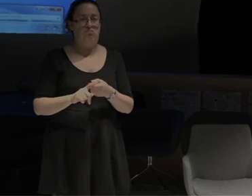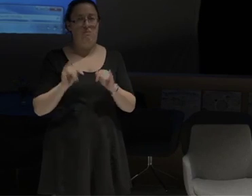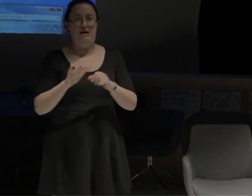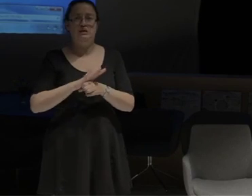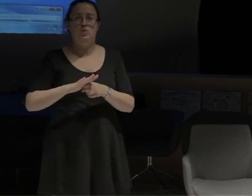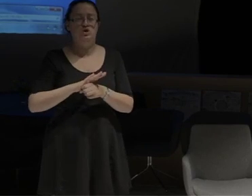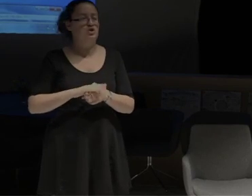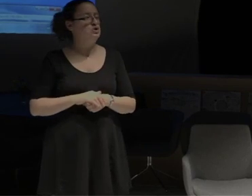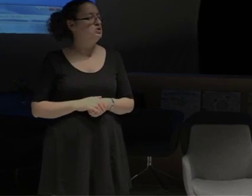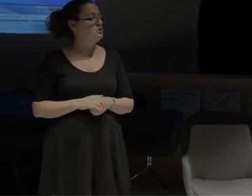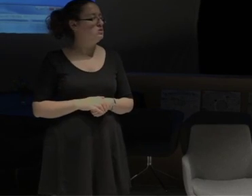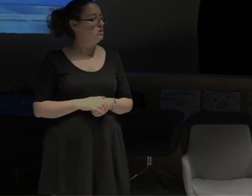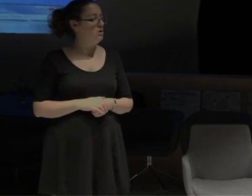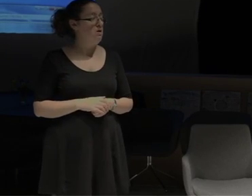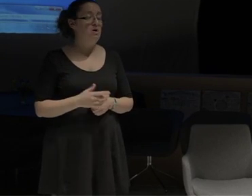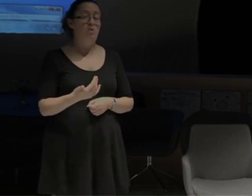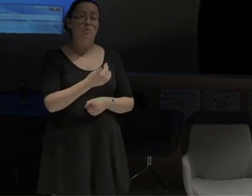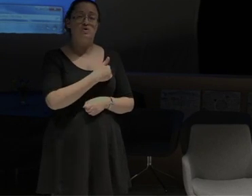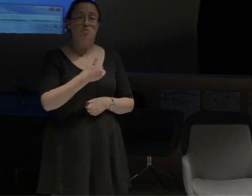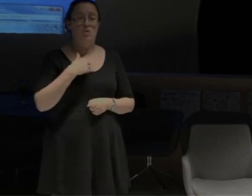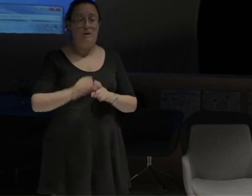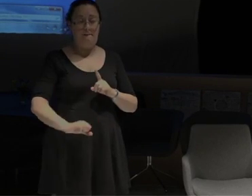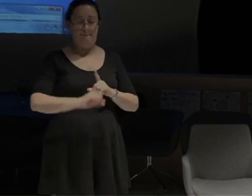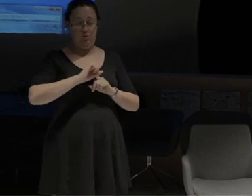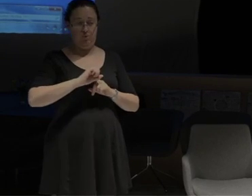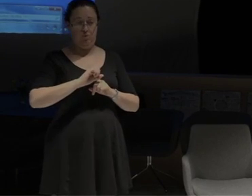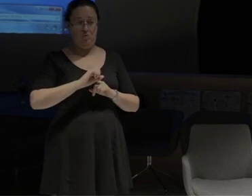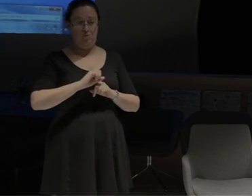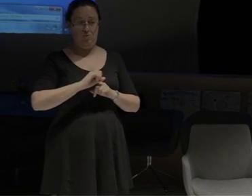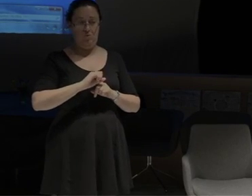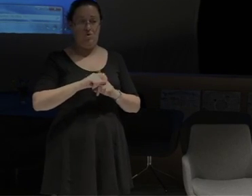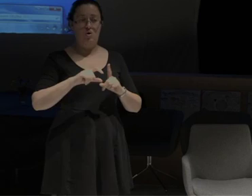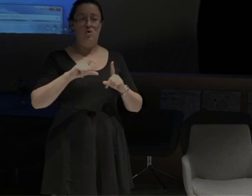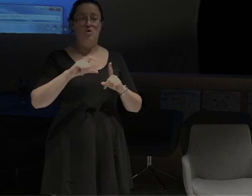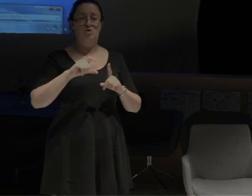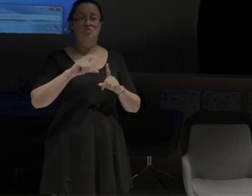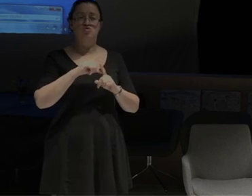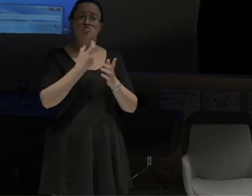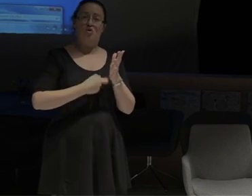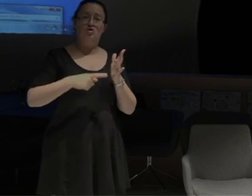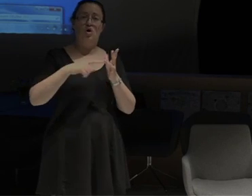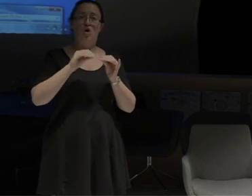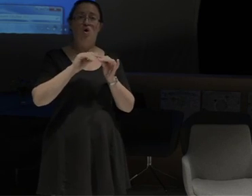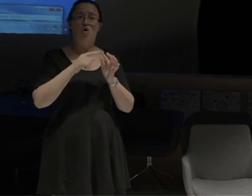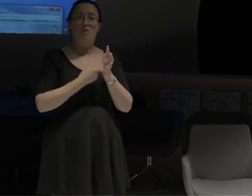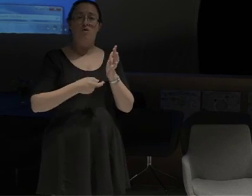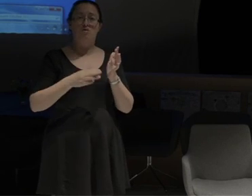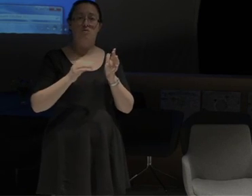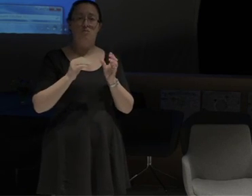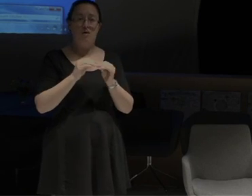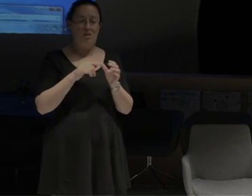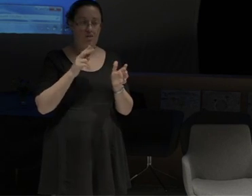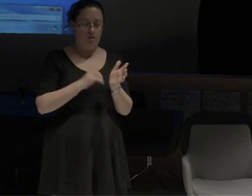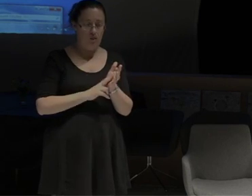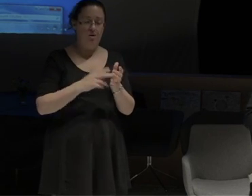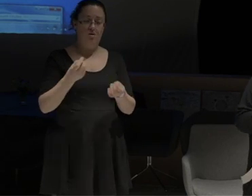things that was the most profound for me this morning was Dr. Oberon Marinette talking about how people are suffering, and I think